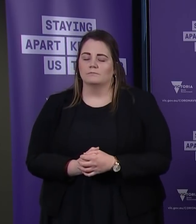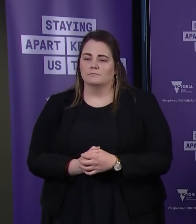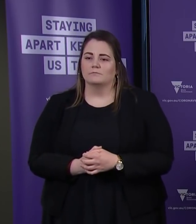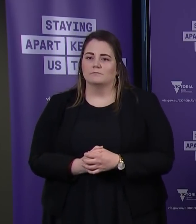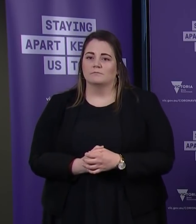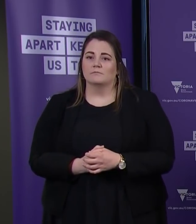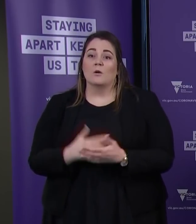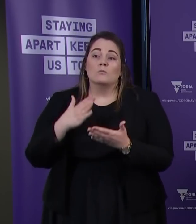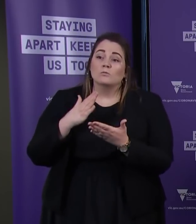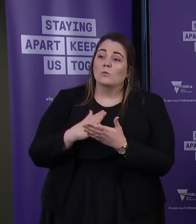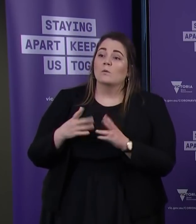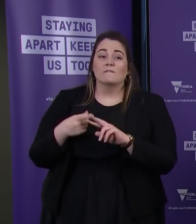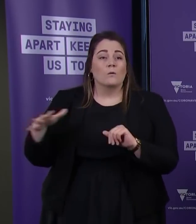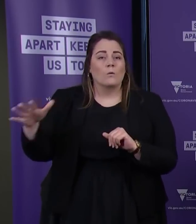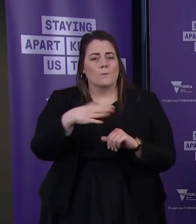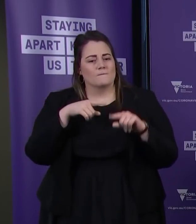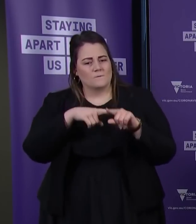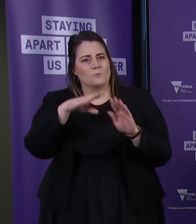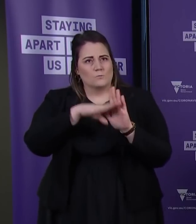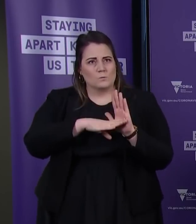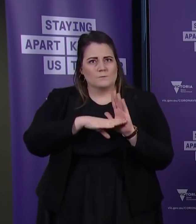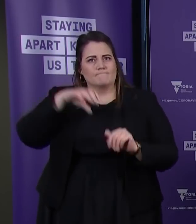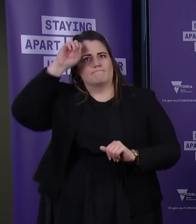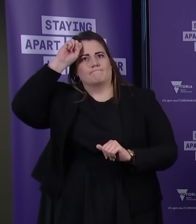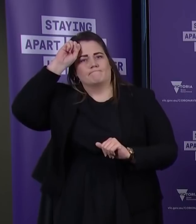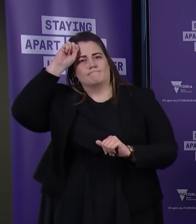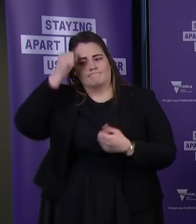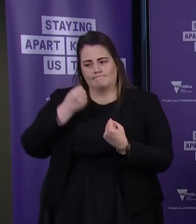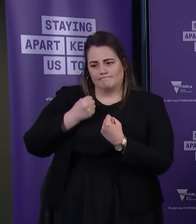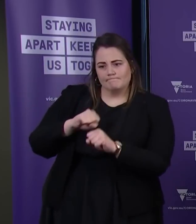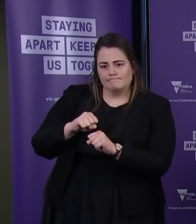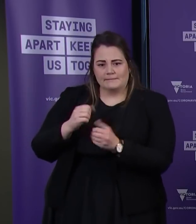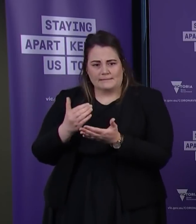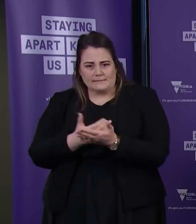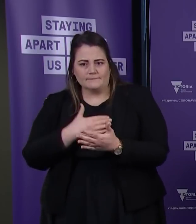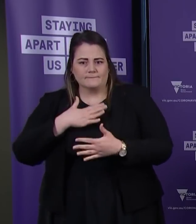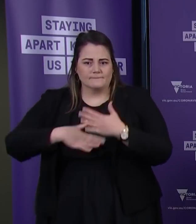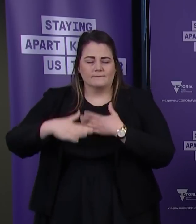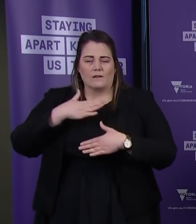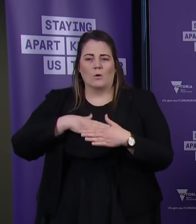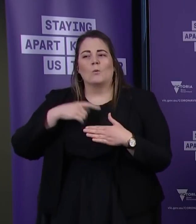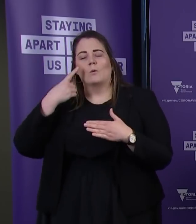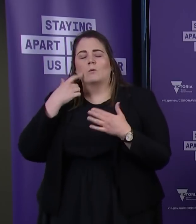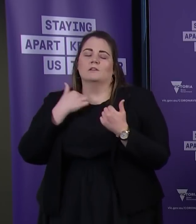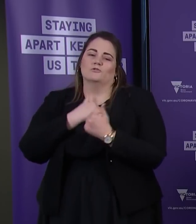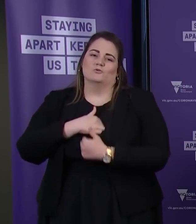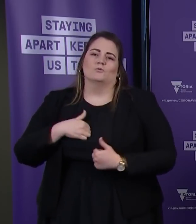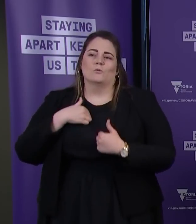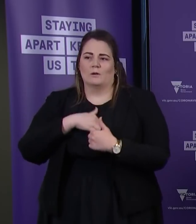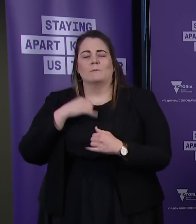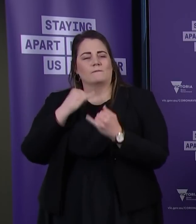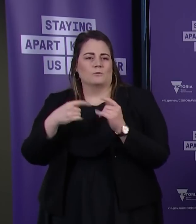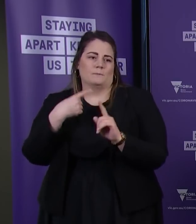be a great day, and I think we'll all feel the uplift with a public holiday where people are getting out and